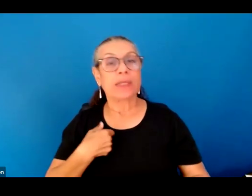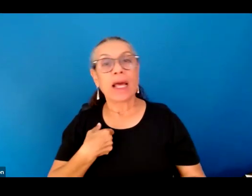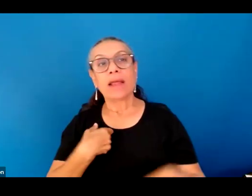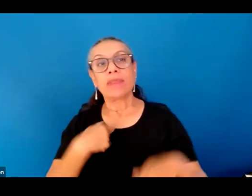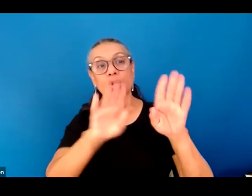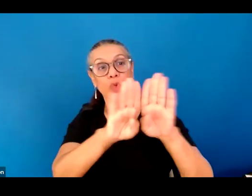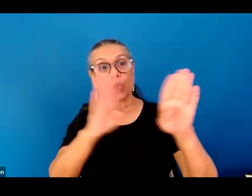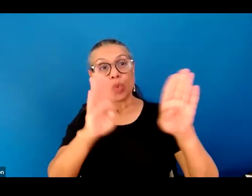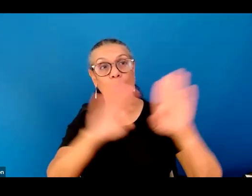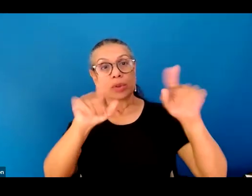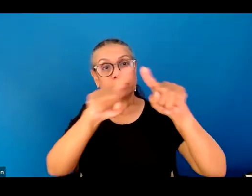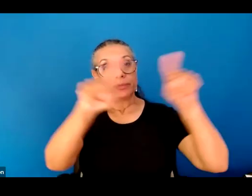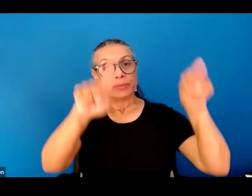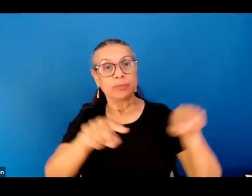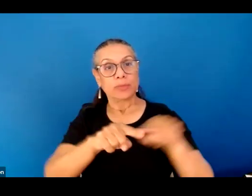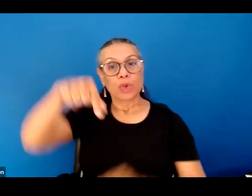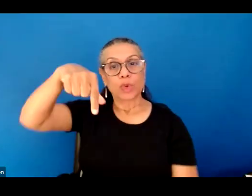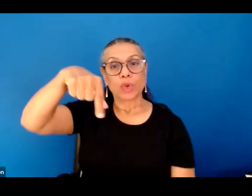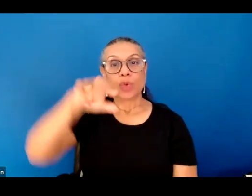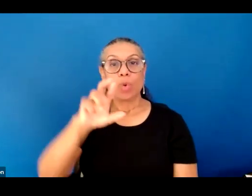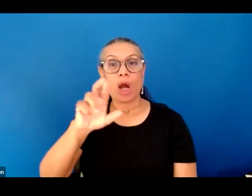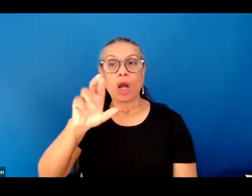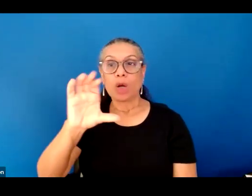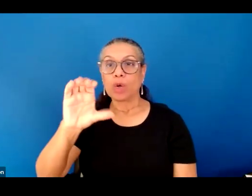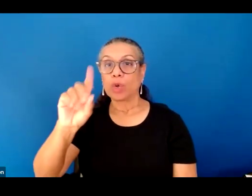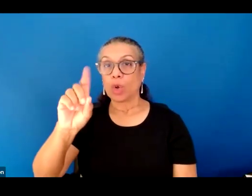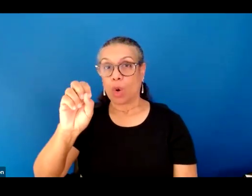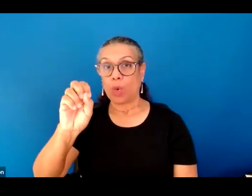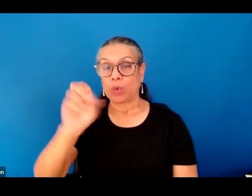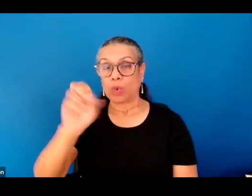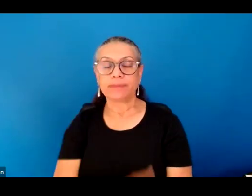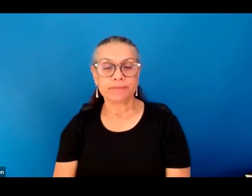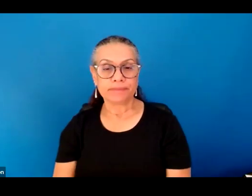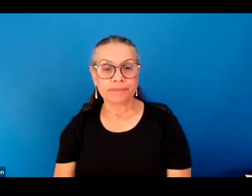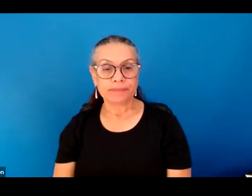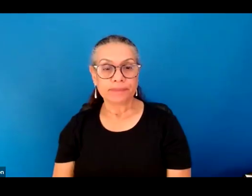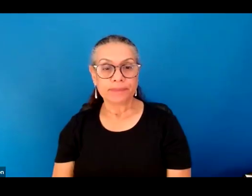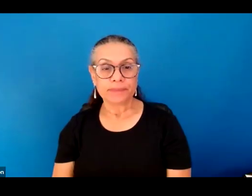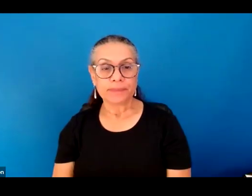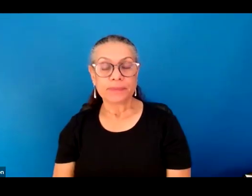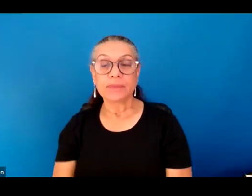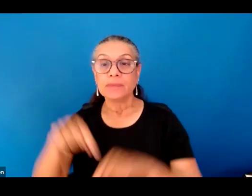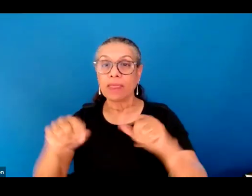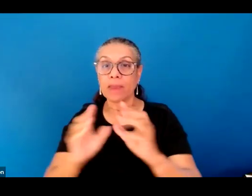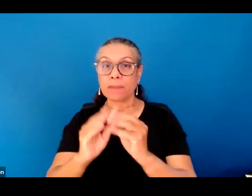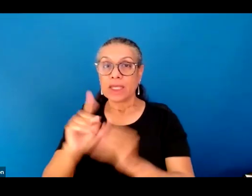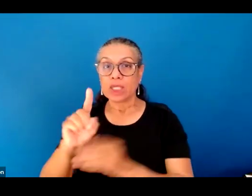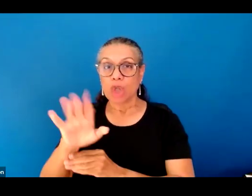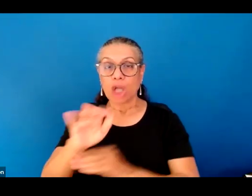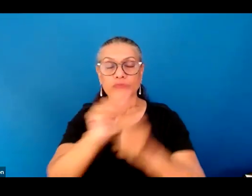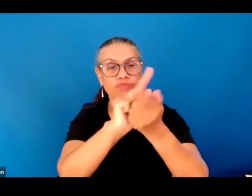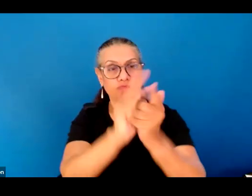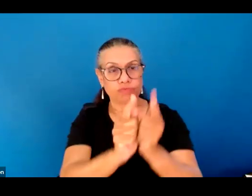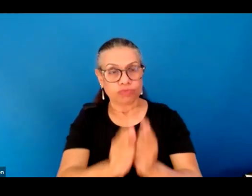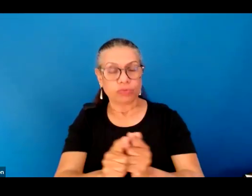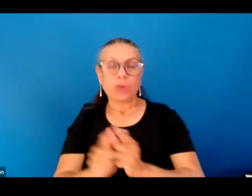meeting documents by scanning the QR code that is posted by the doors. The meeting documents have been translated